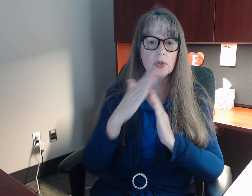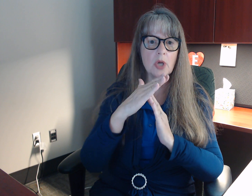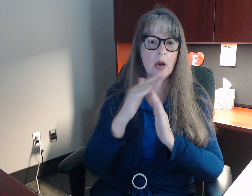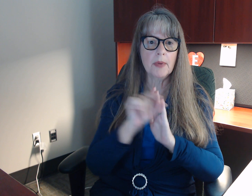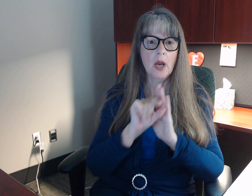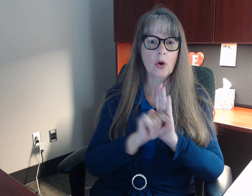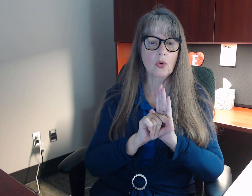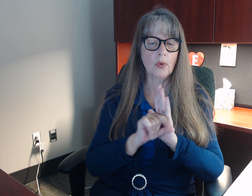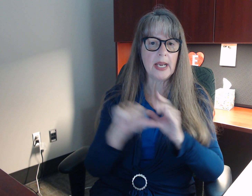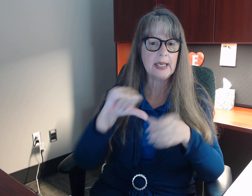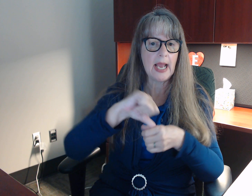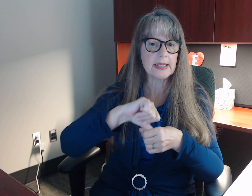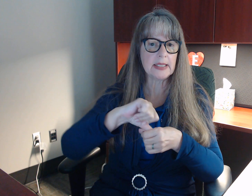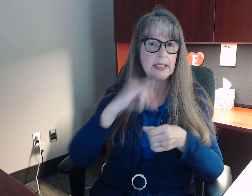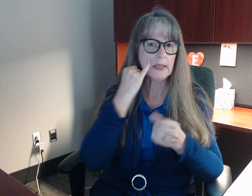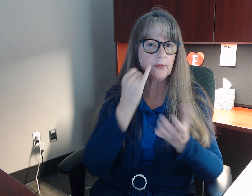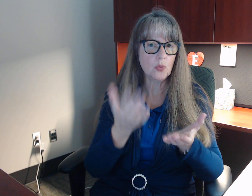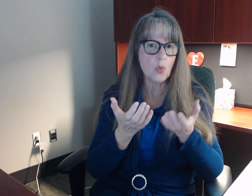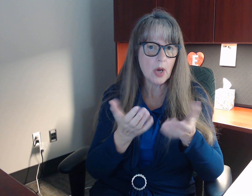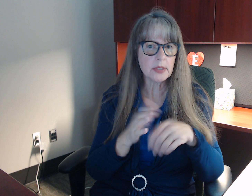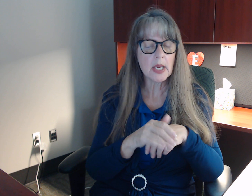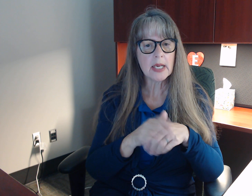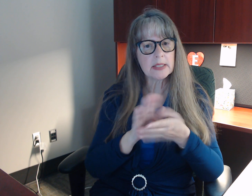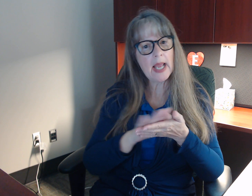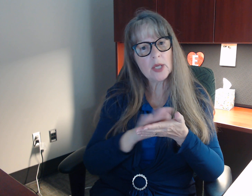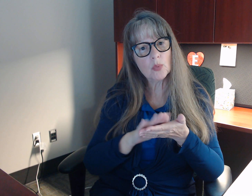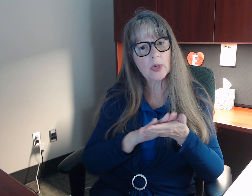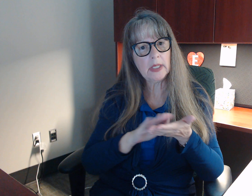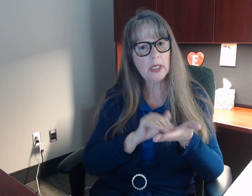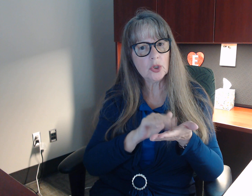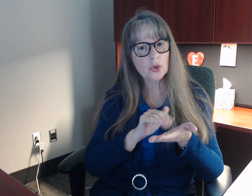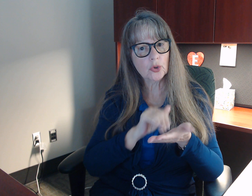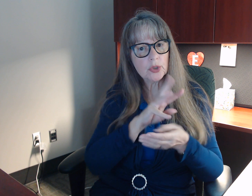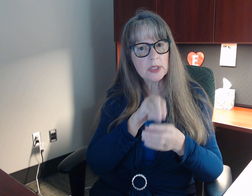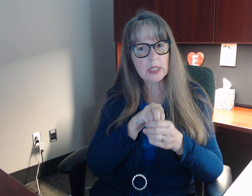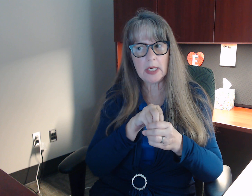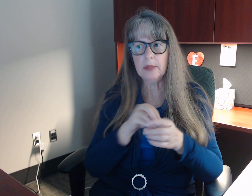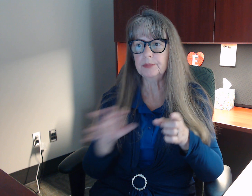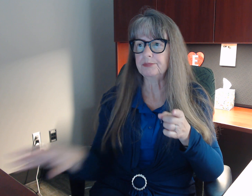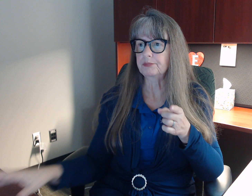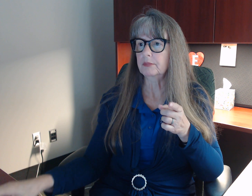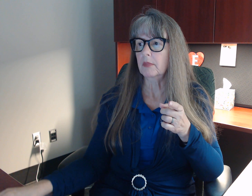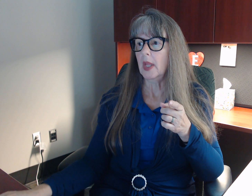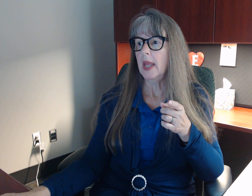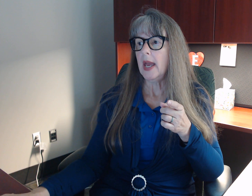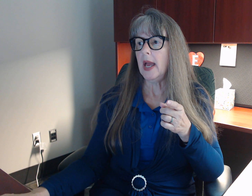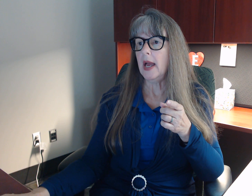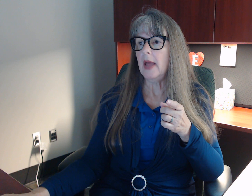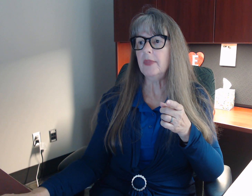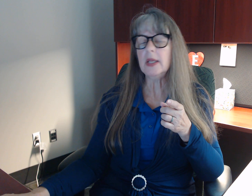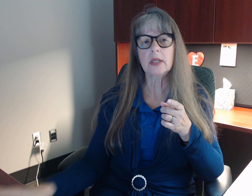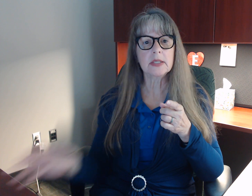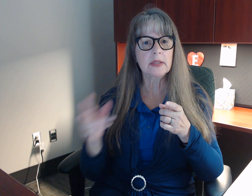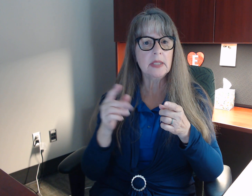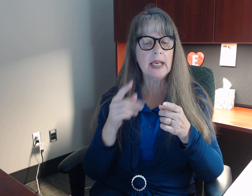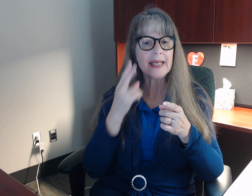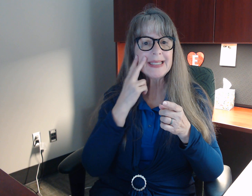top grade gasoline if you want, because it has more cleaning detergents in it. And then, and I see